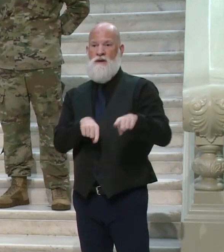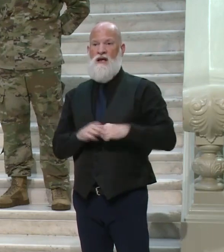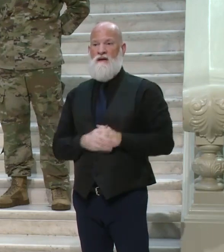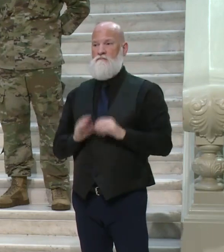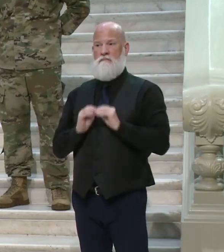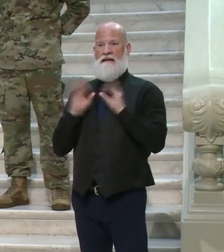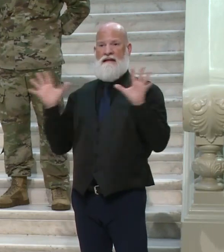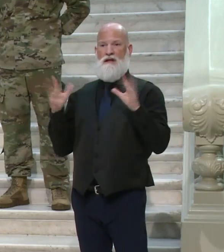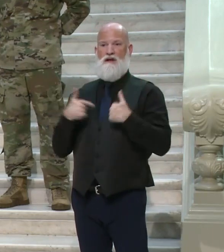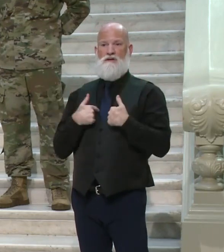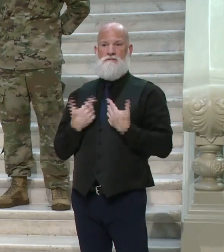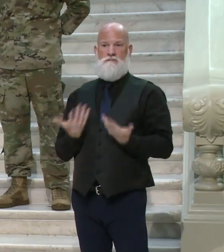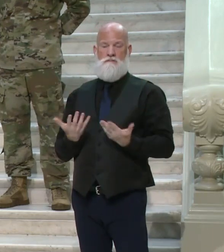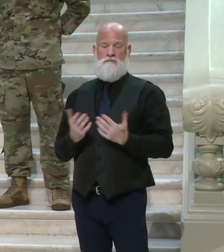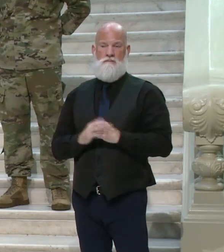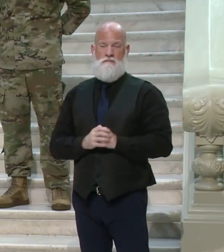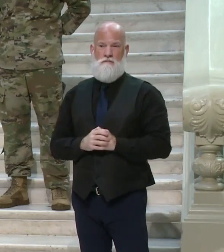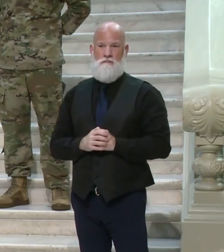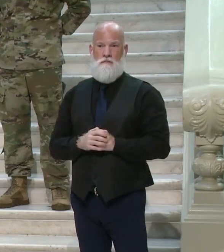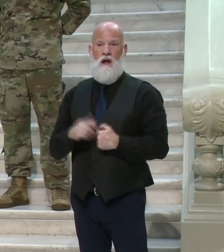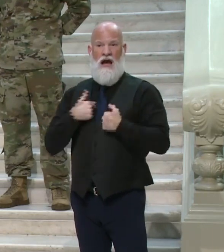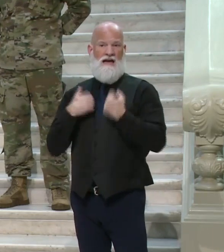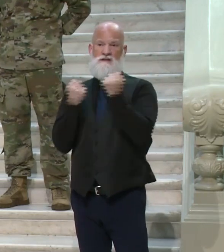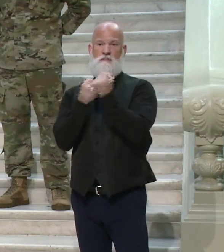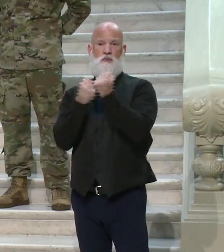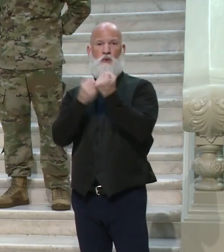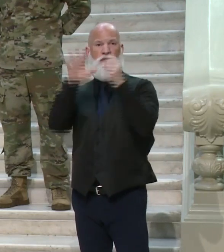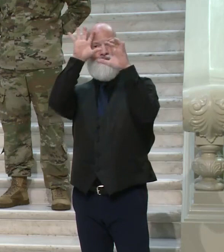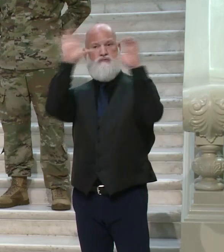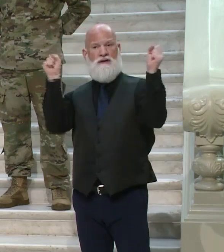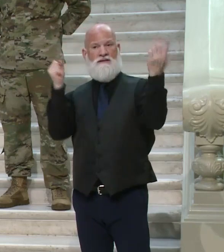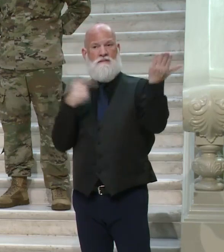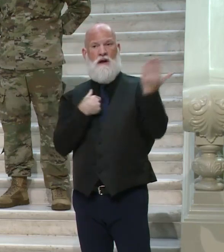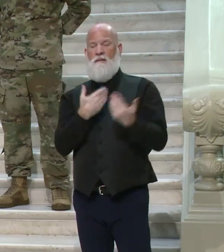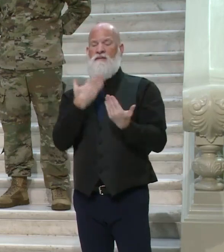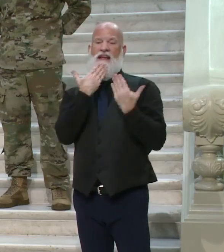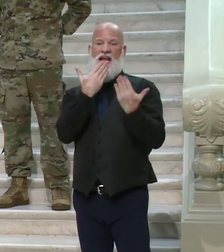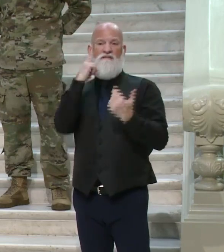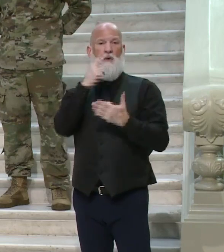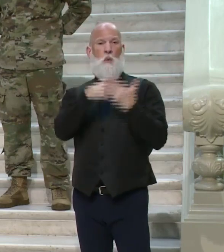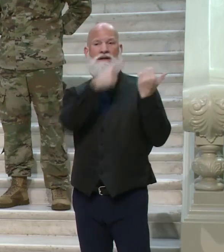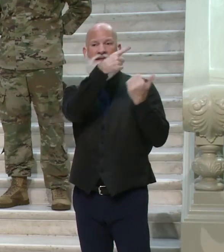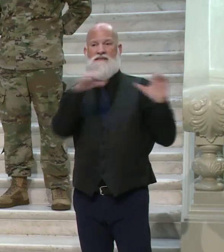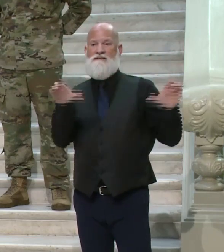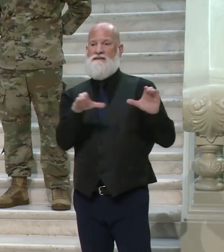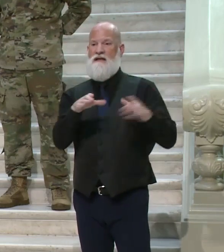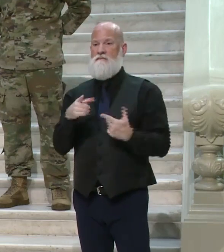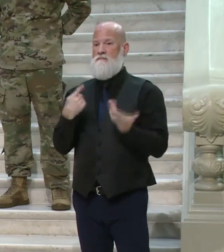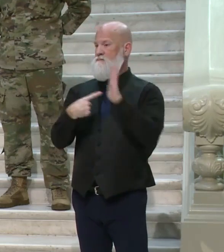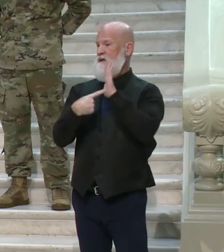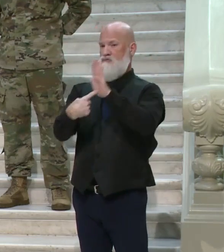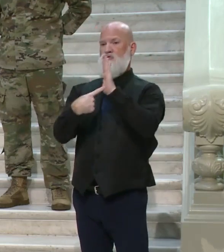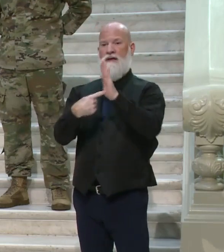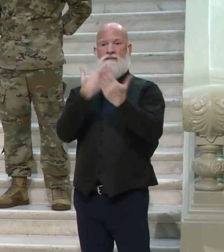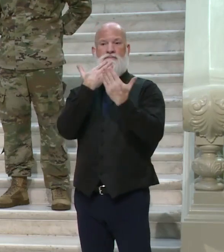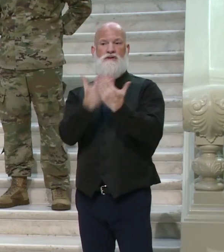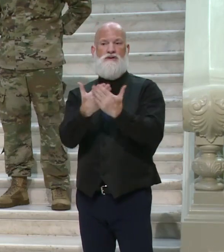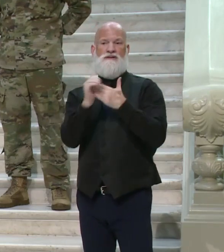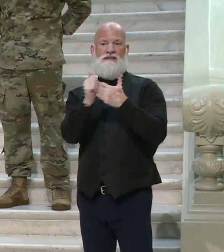and again, I support the president. I'm thankful for all he's doing. He's shown great leadership. I'll